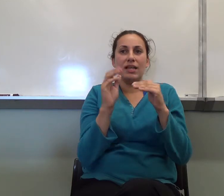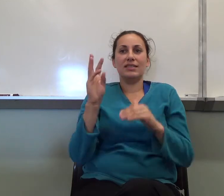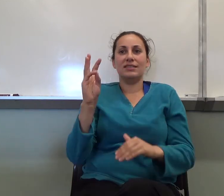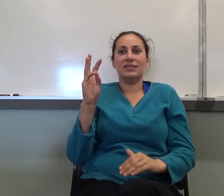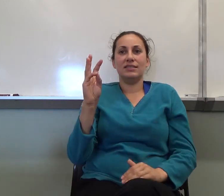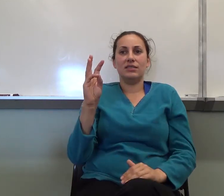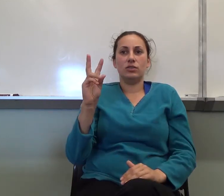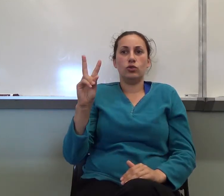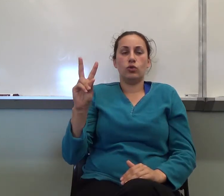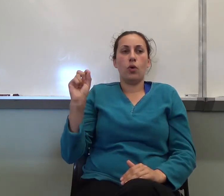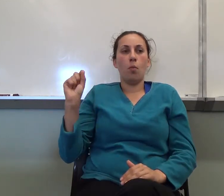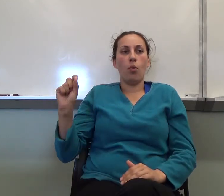62.5.